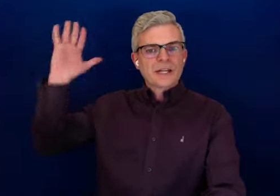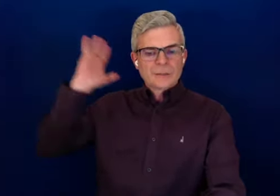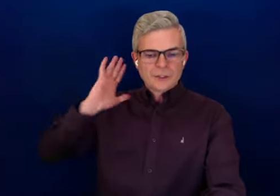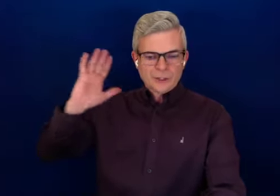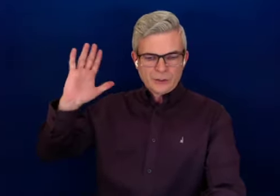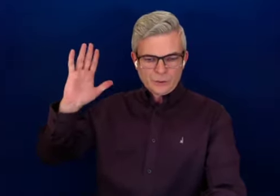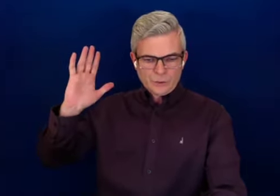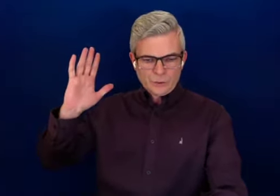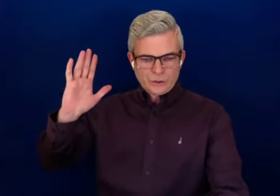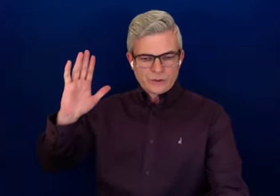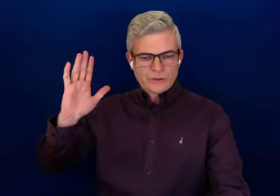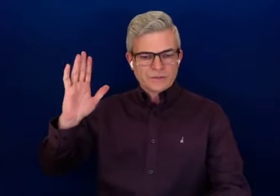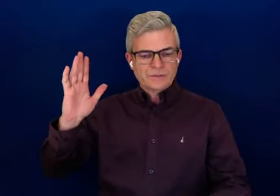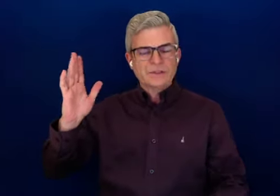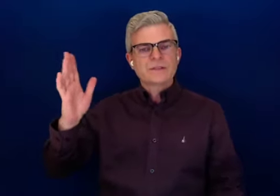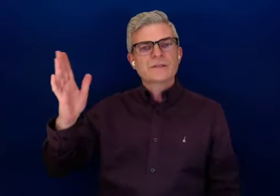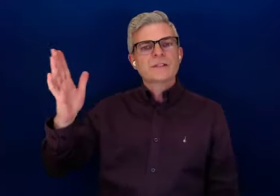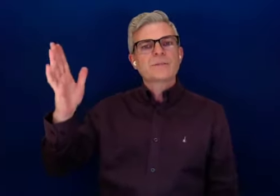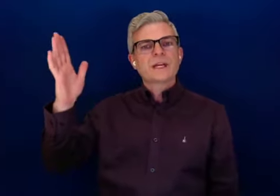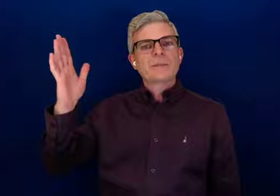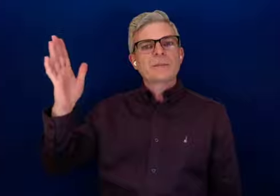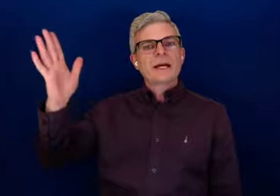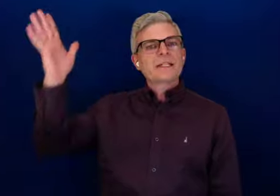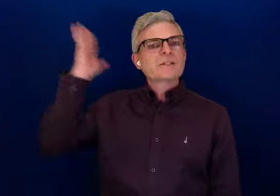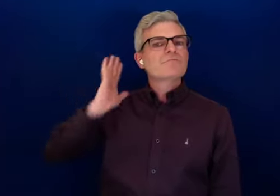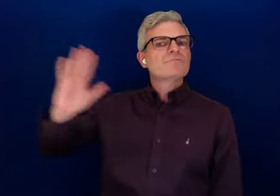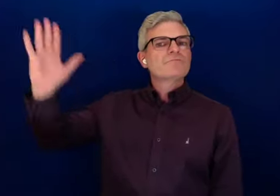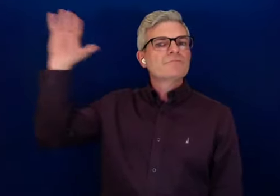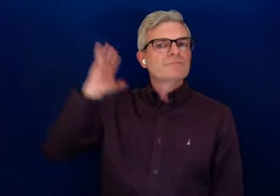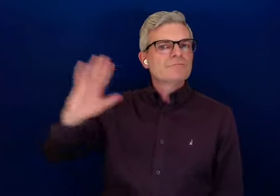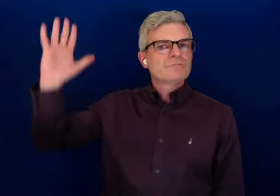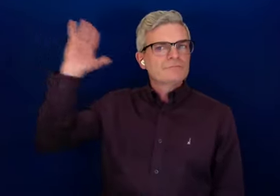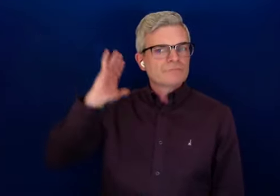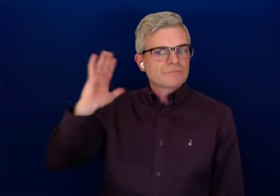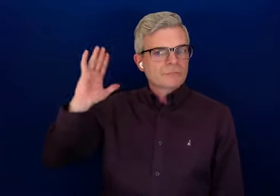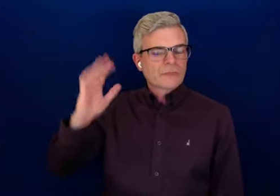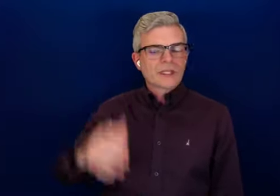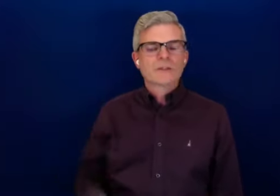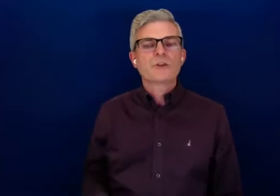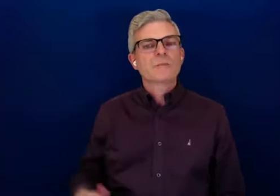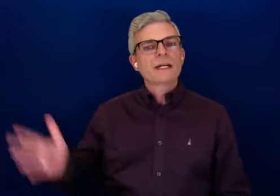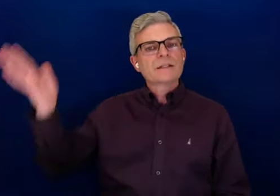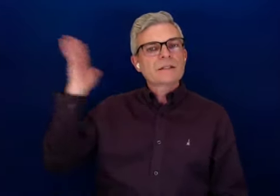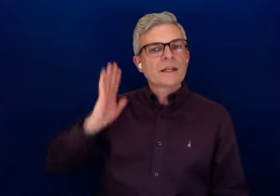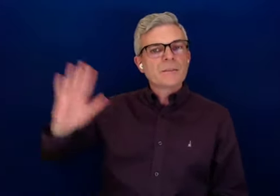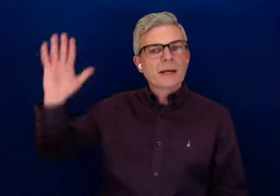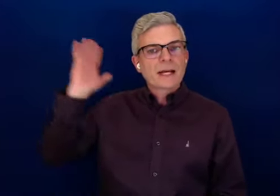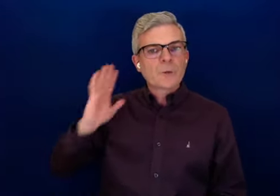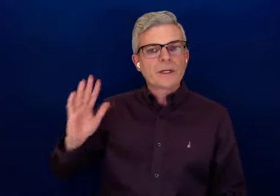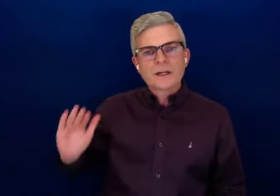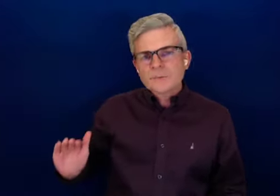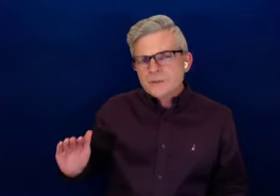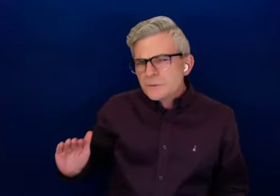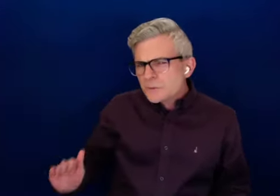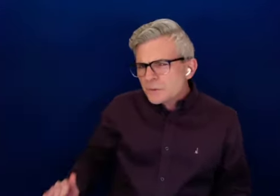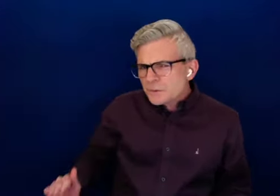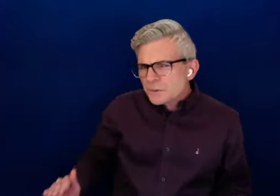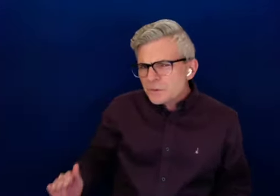time ago or sometime in the past. So you might say, back when I was